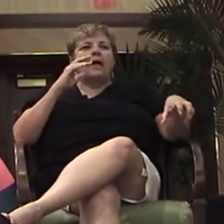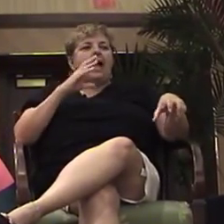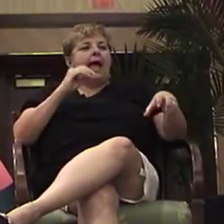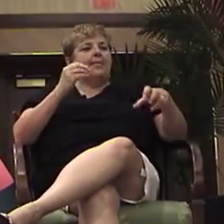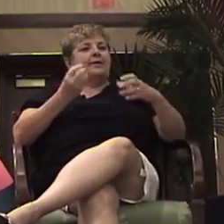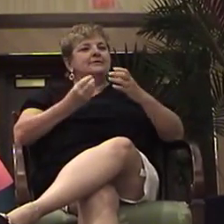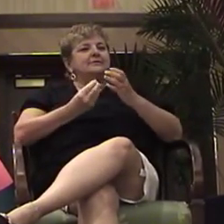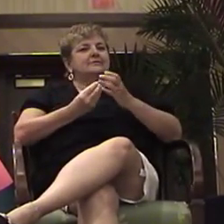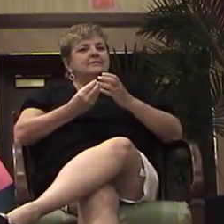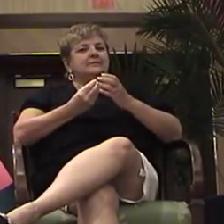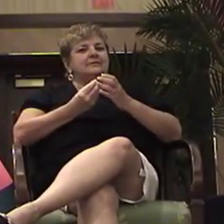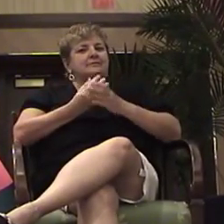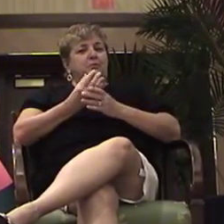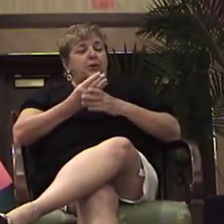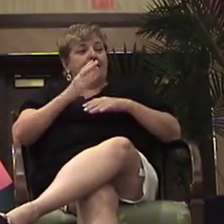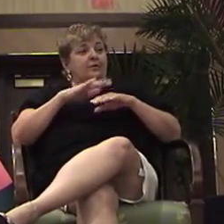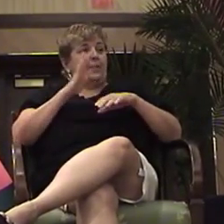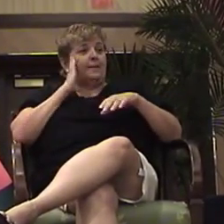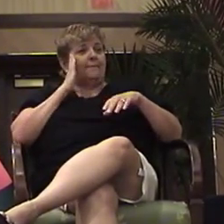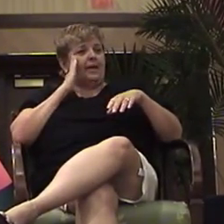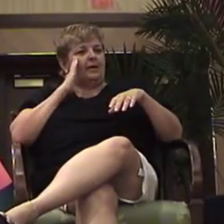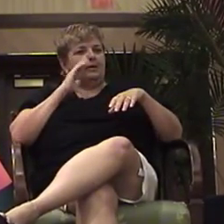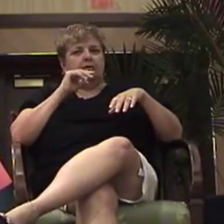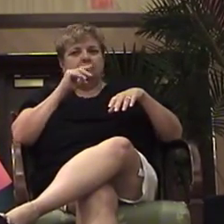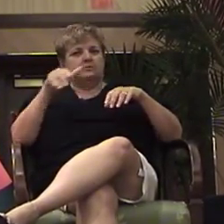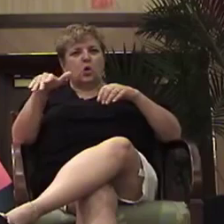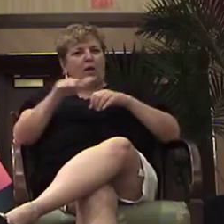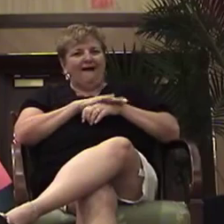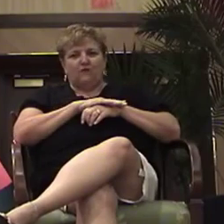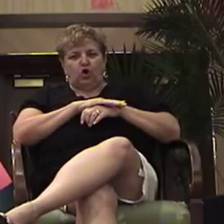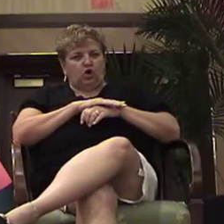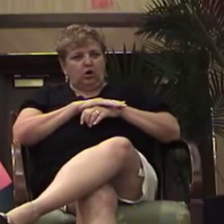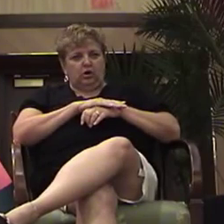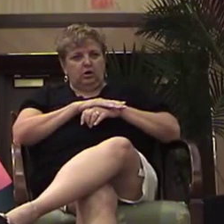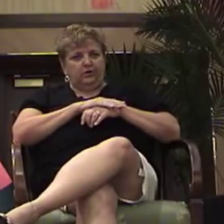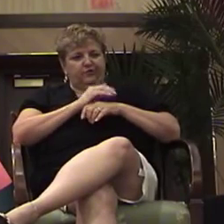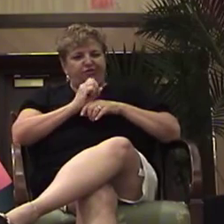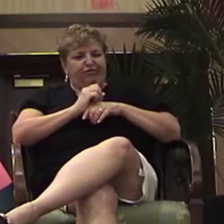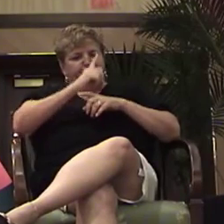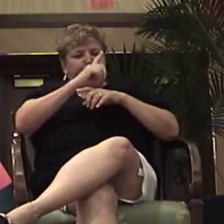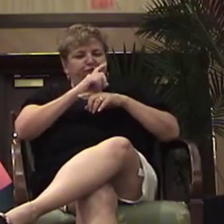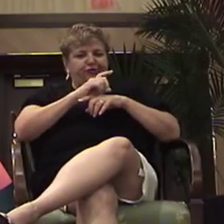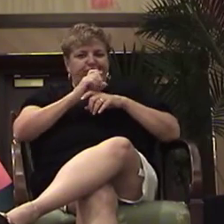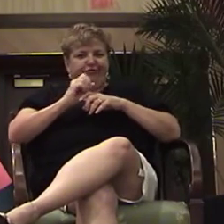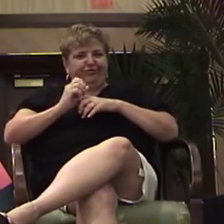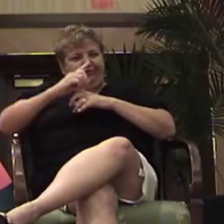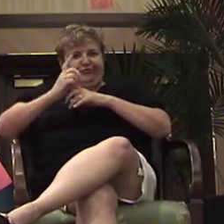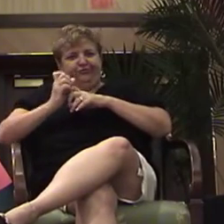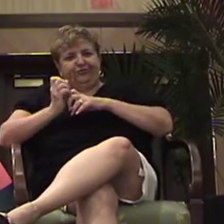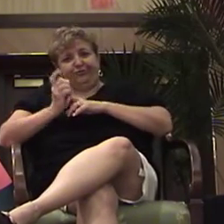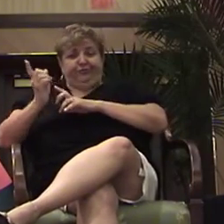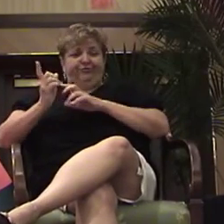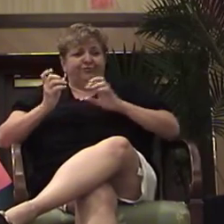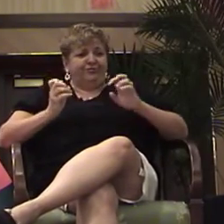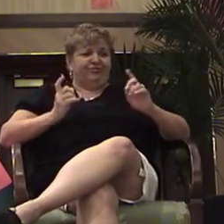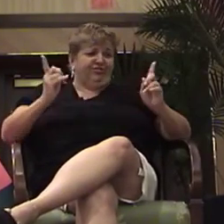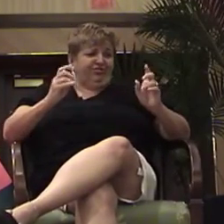springs, no covering on them, you know, they were just the springs, and then the mattress went on top of